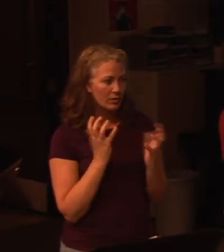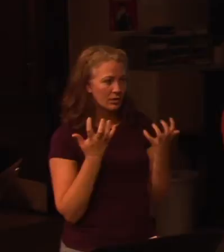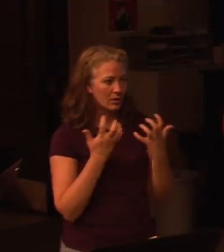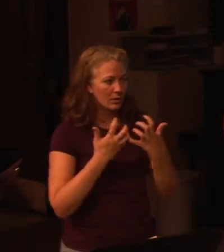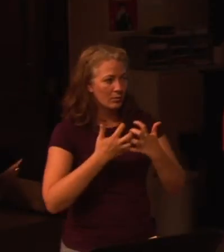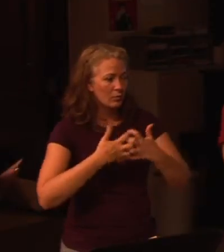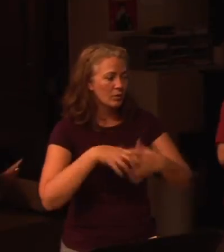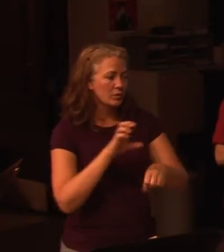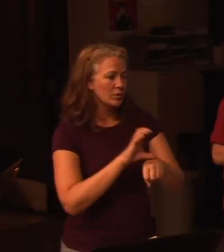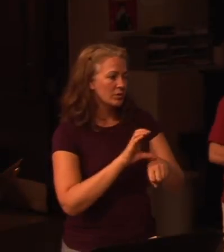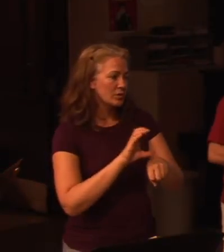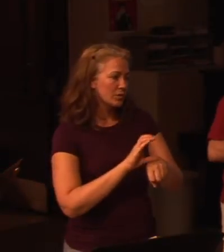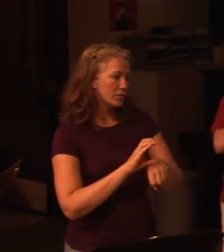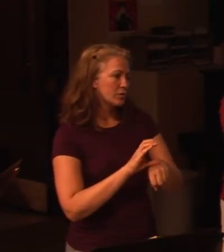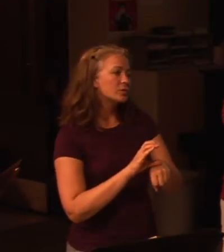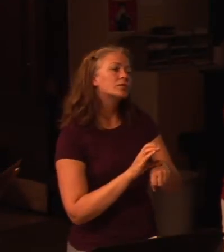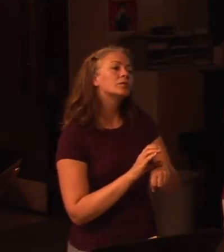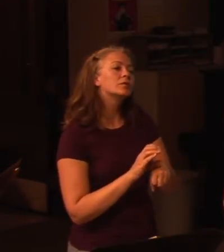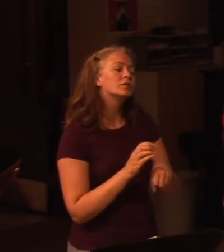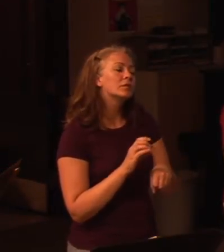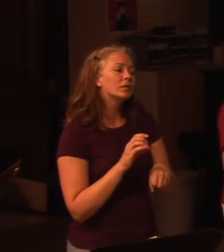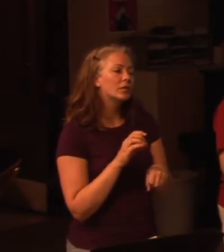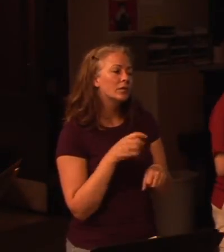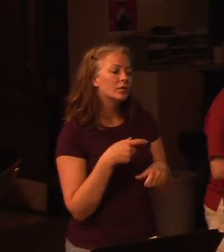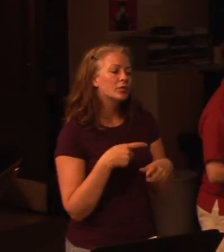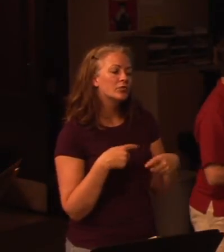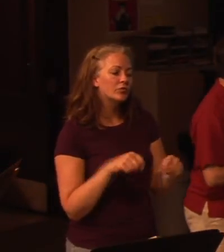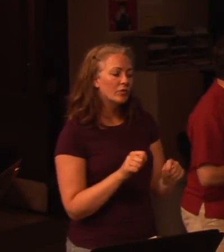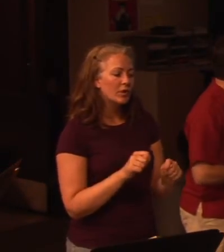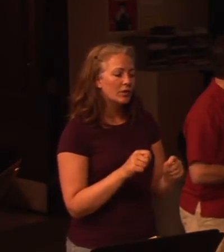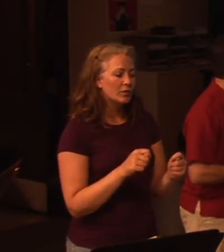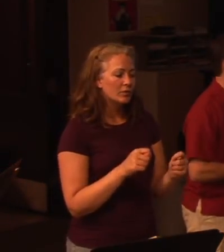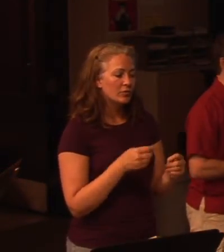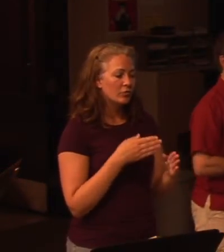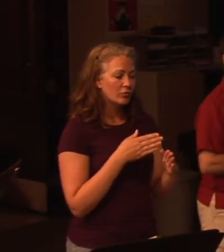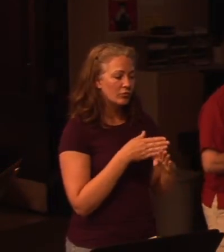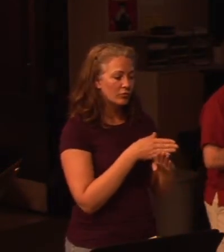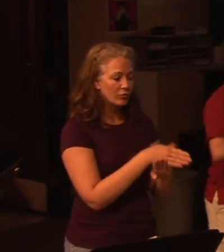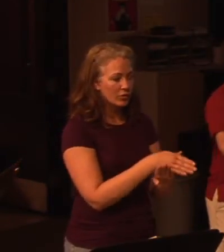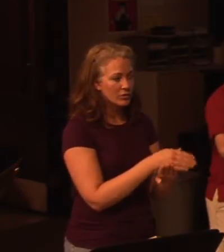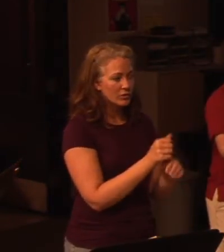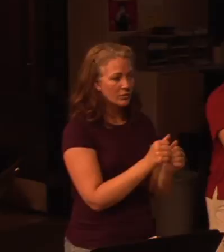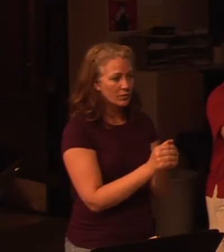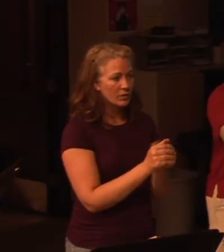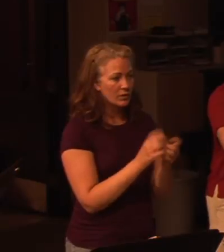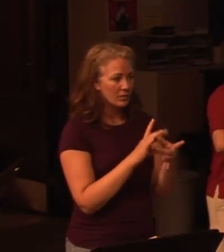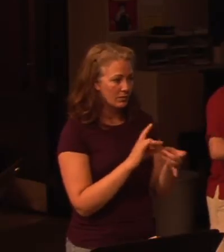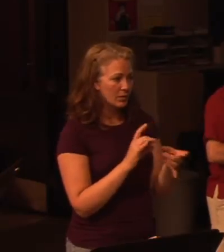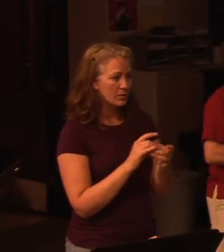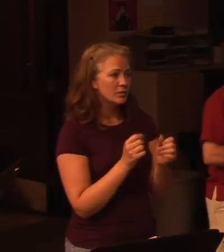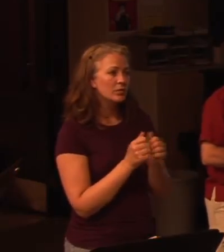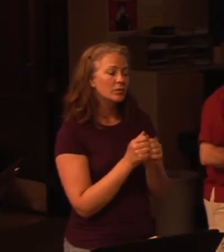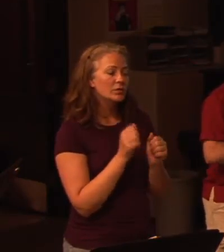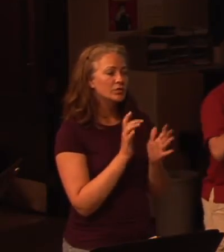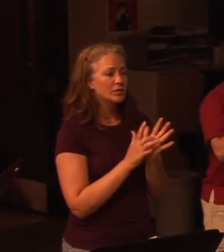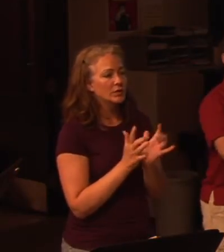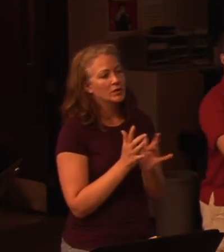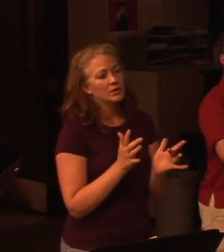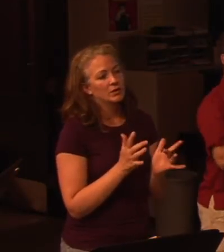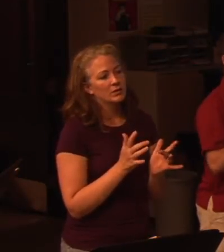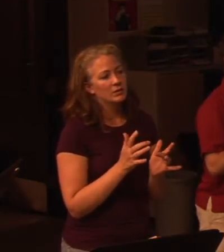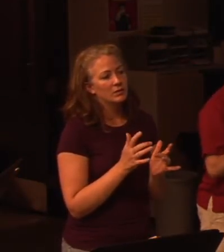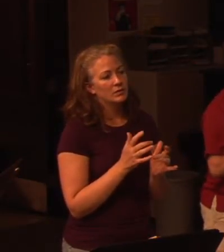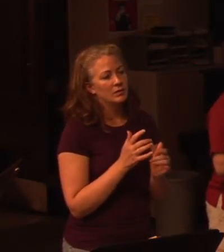new culture, and responding to it and trying to cross it with this message of Jesus. And one of the things that many of those in this movement have said is, the